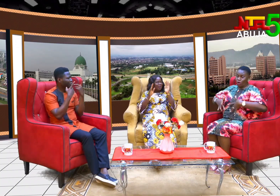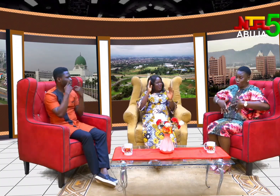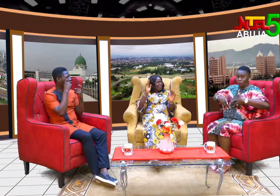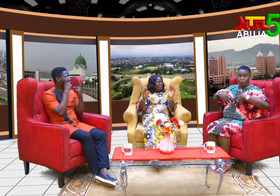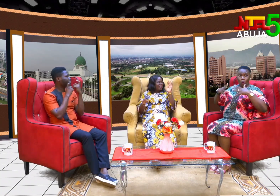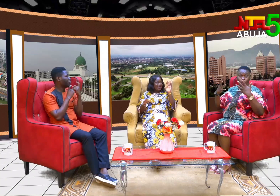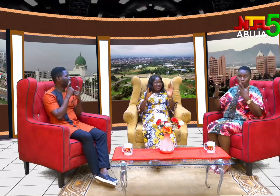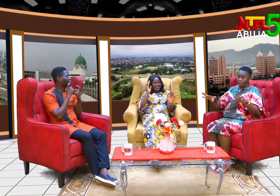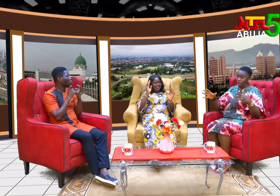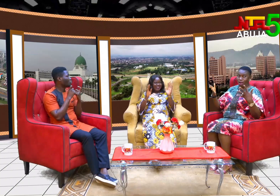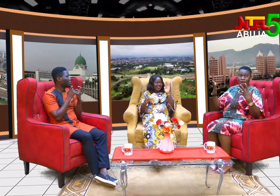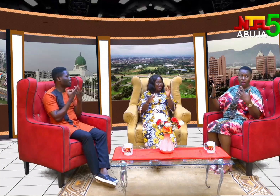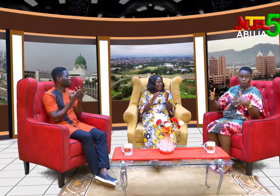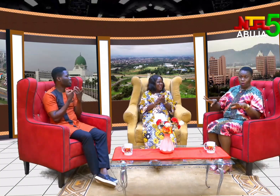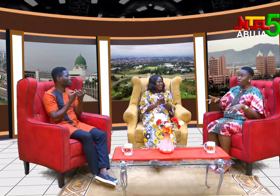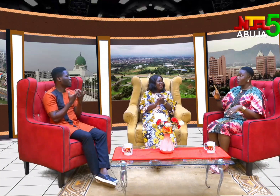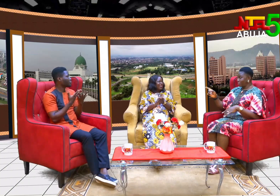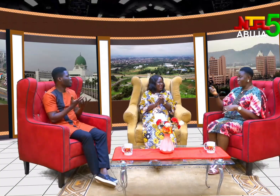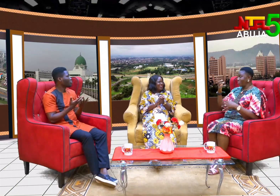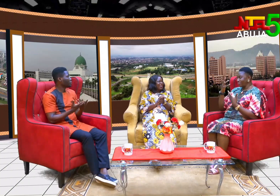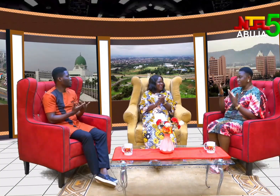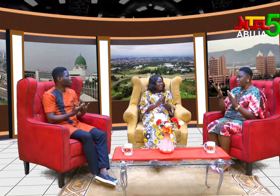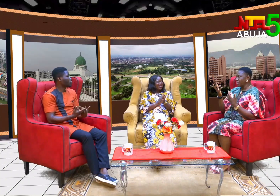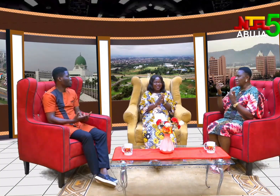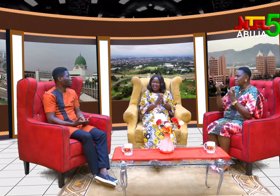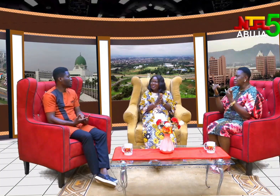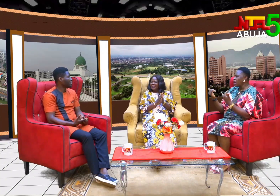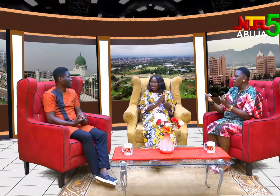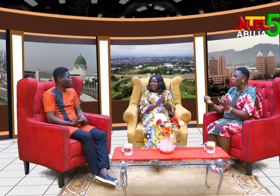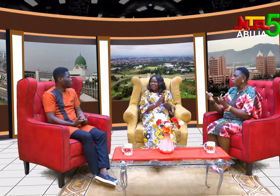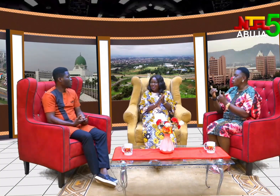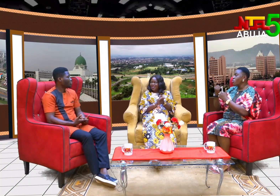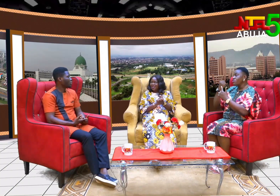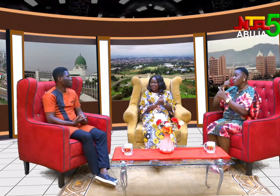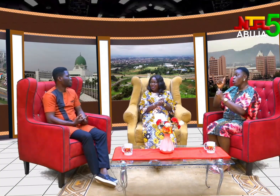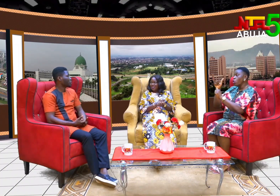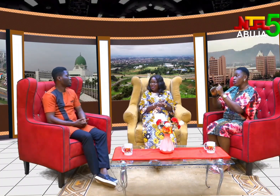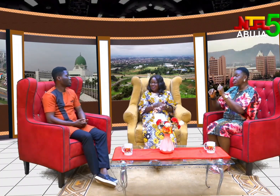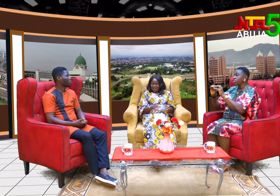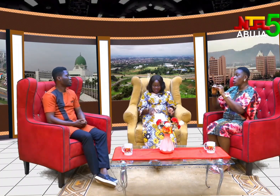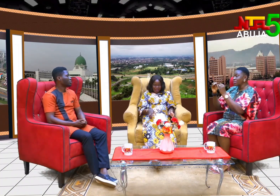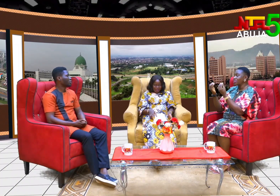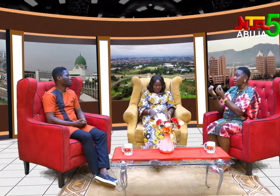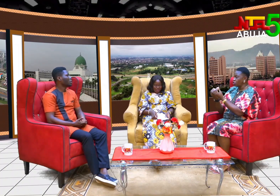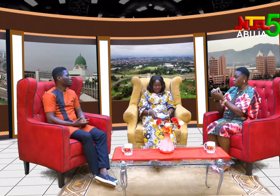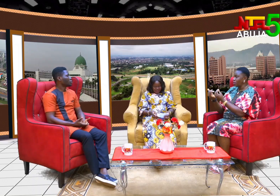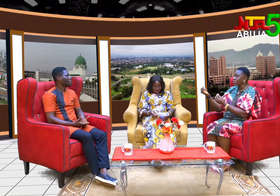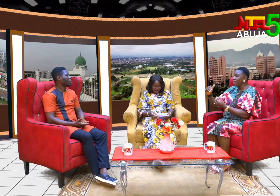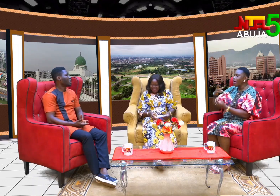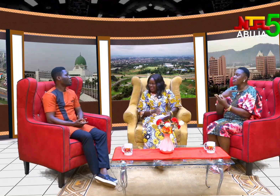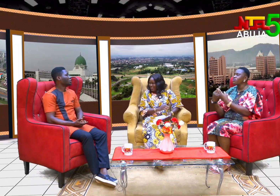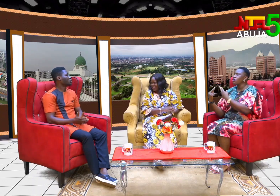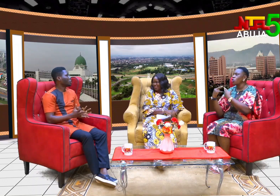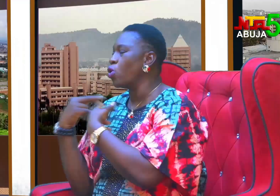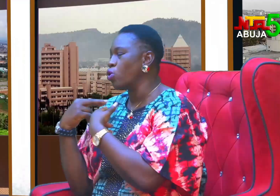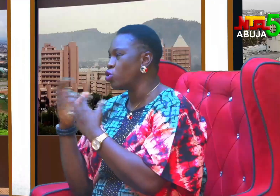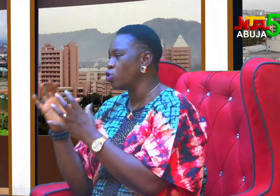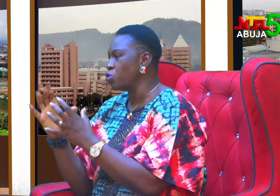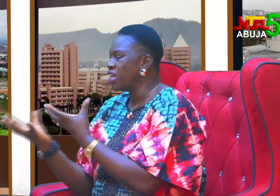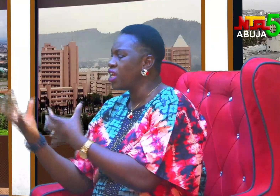that expression would actually show that someone who is able to communicate in their own language is trying to talk. Oh, wow. So that will help each organization have their